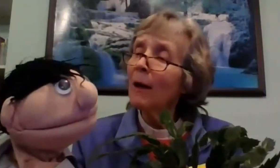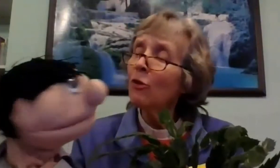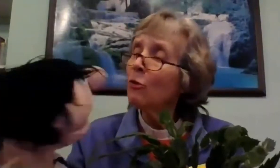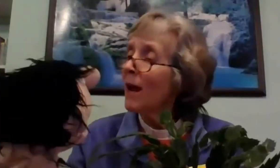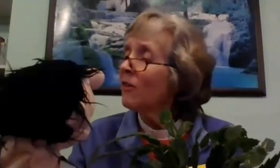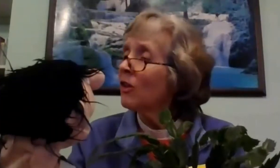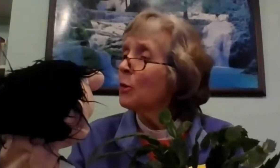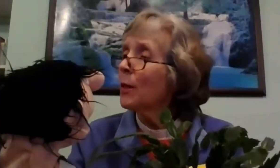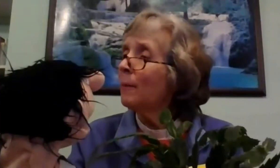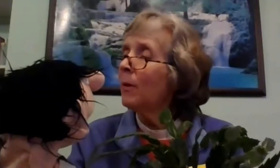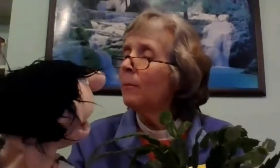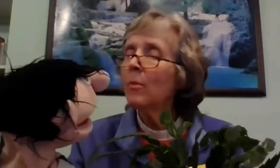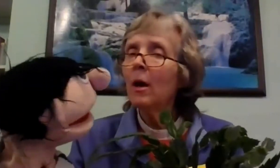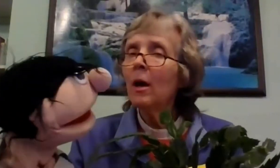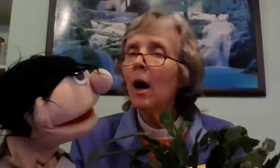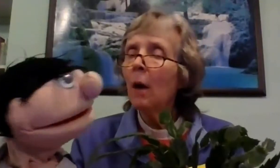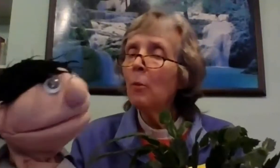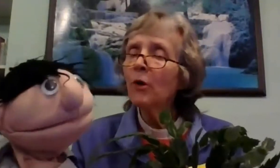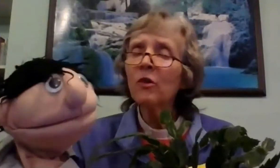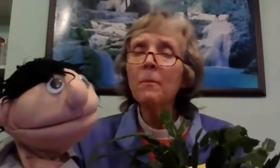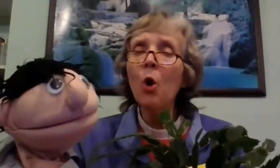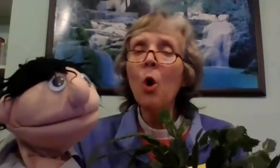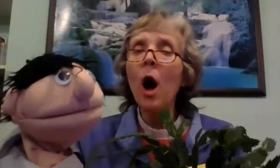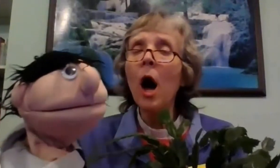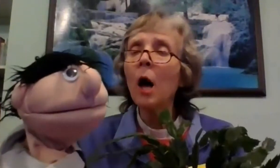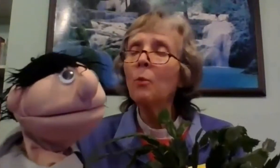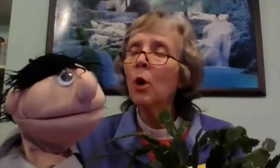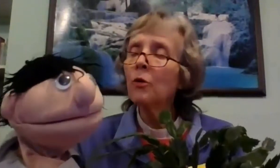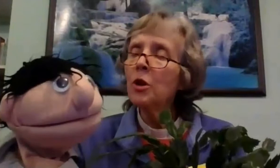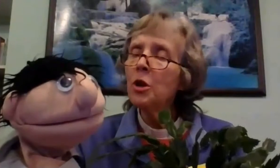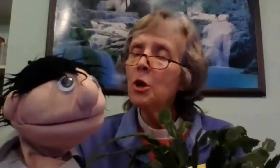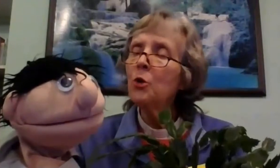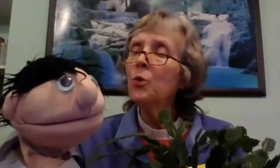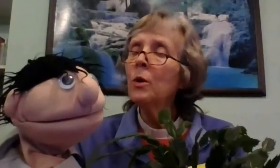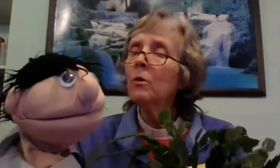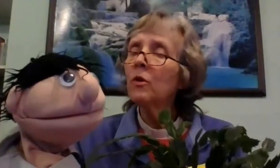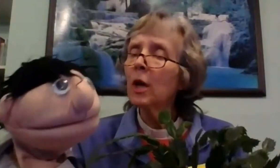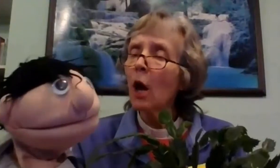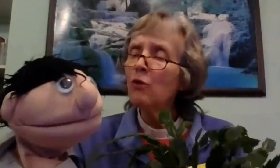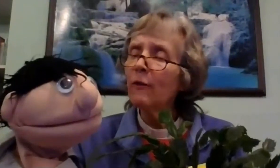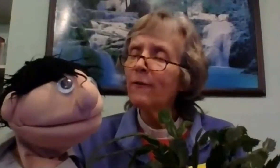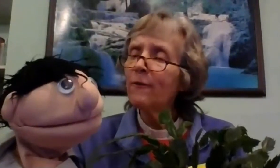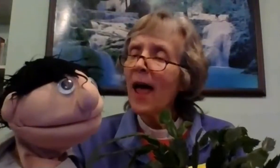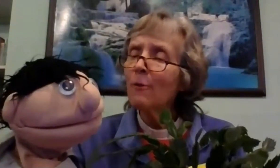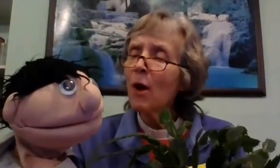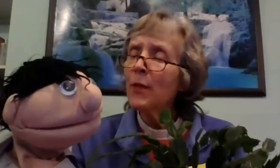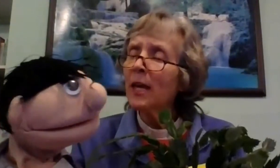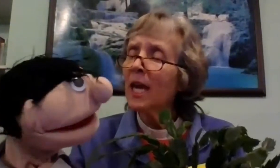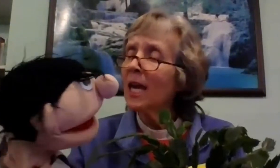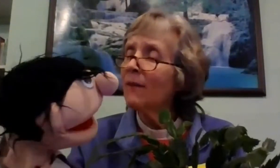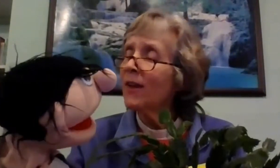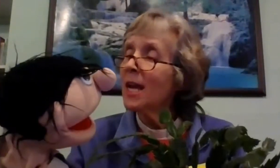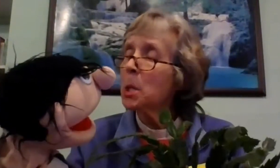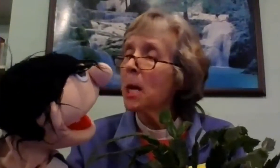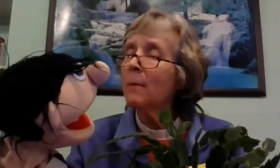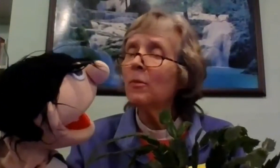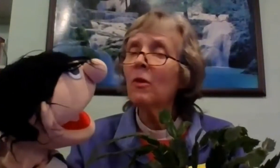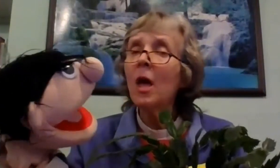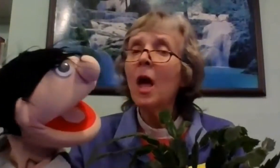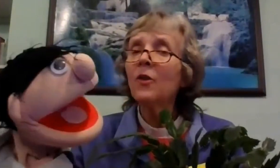to rescue them. And what's more, I want you to go to Pharaoh, the king of Egypt, to